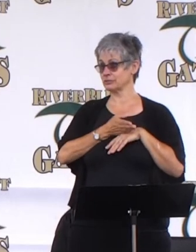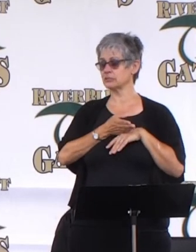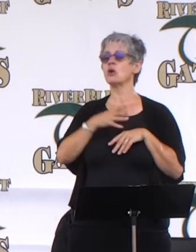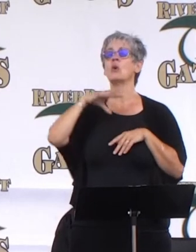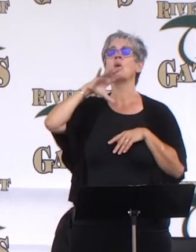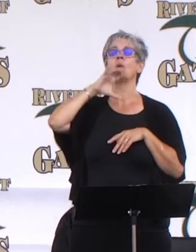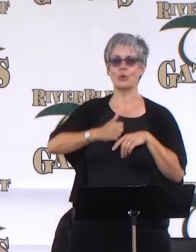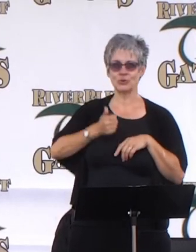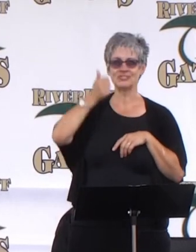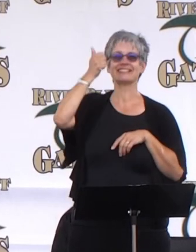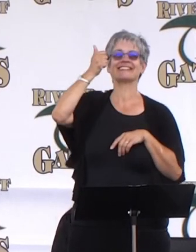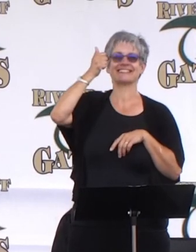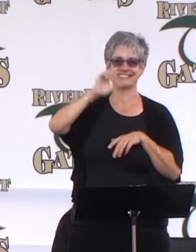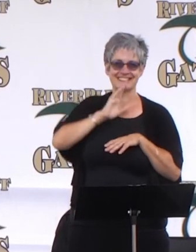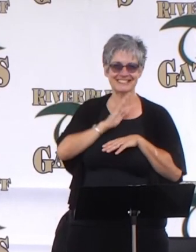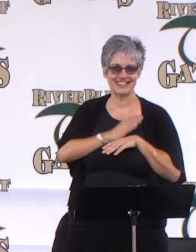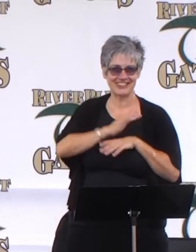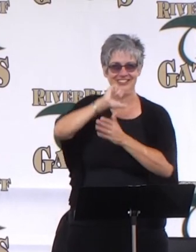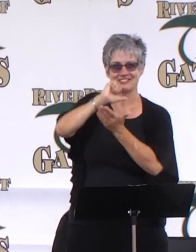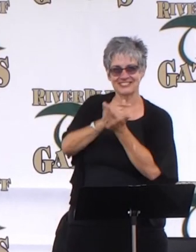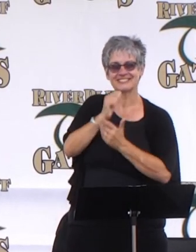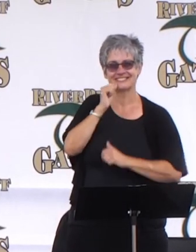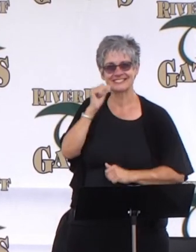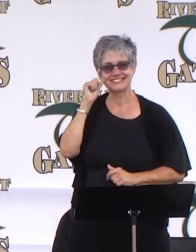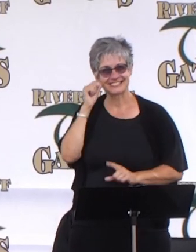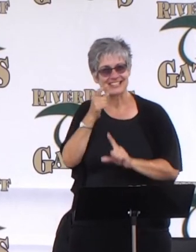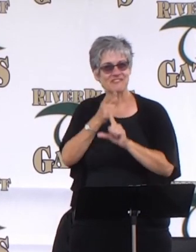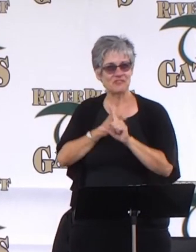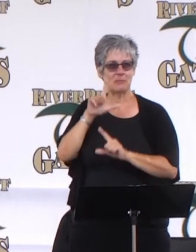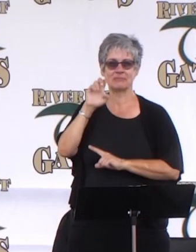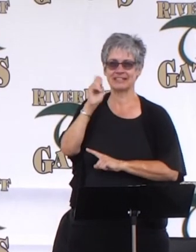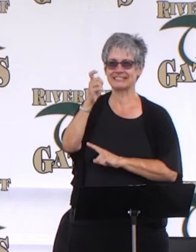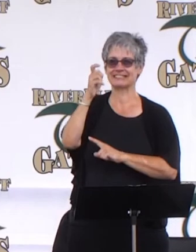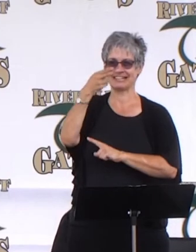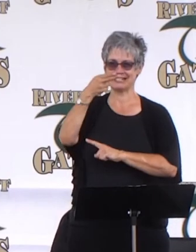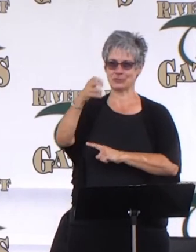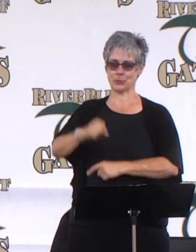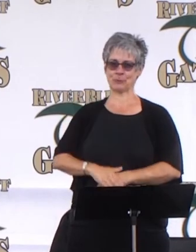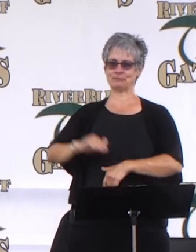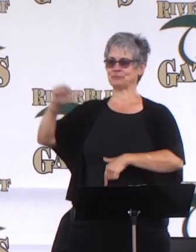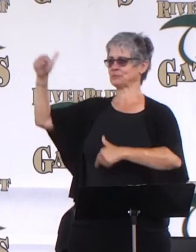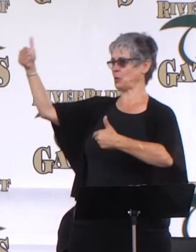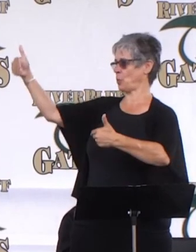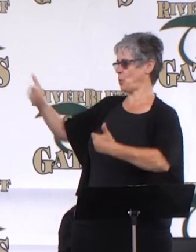yesterday from Lexington High School. Please help me in welcoming to the Swamp, Dr. Little.